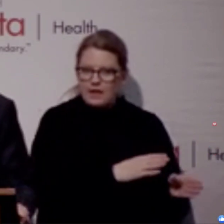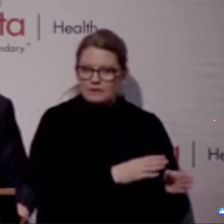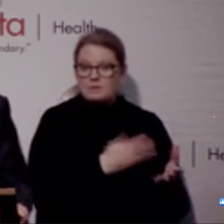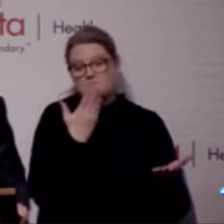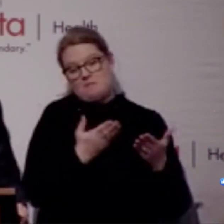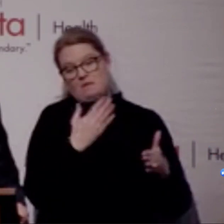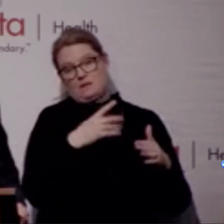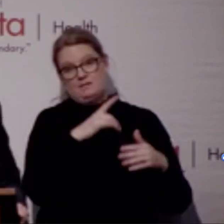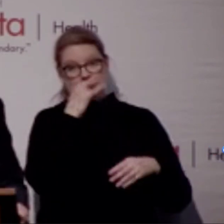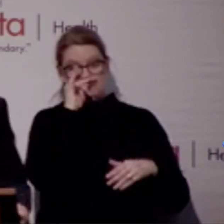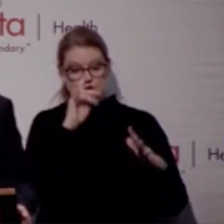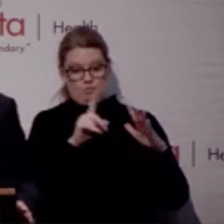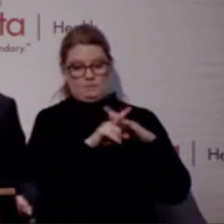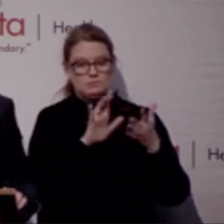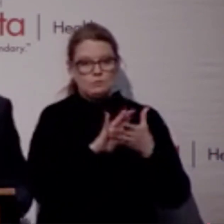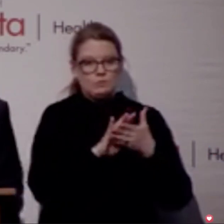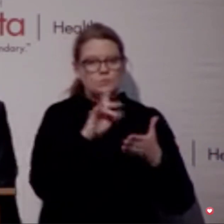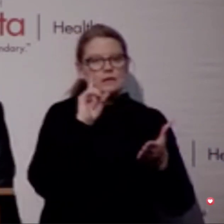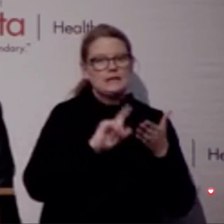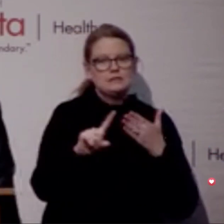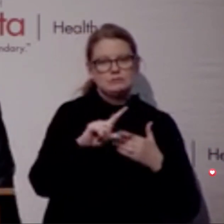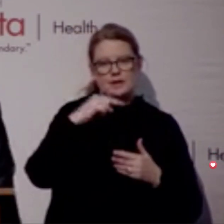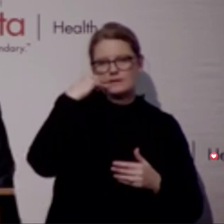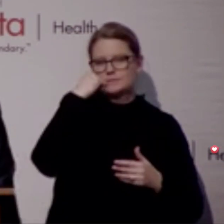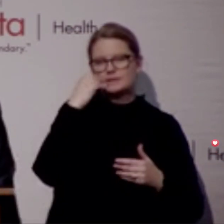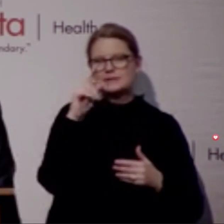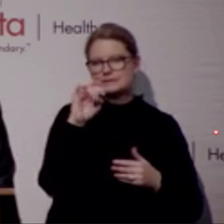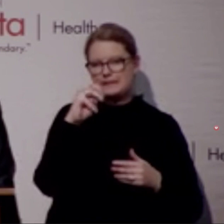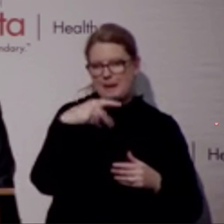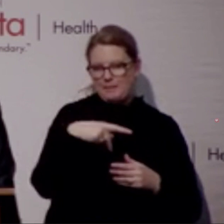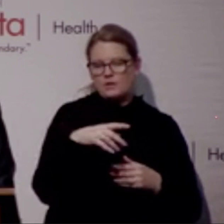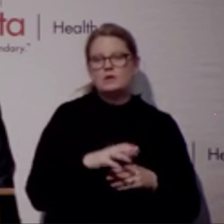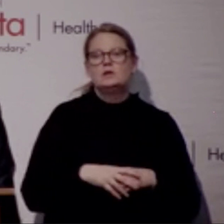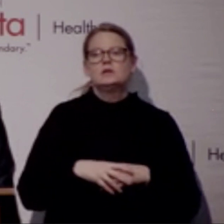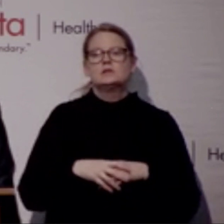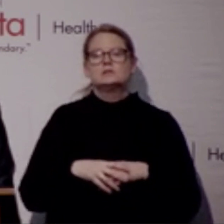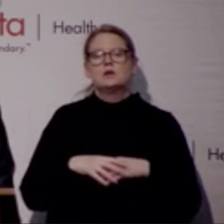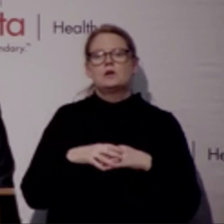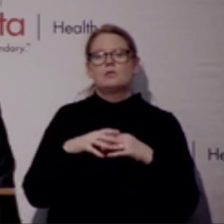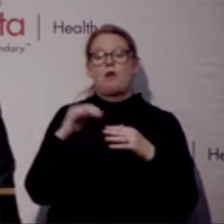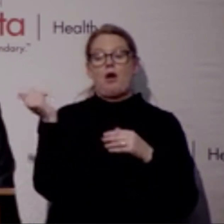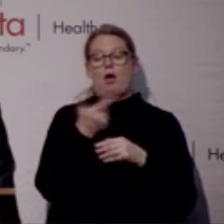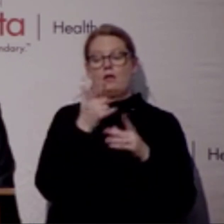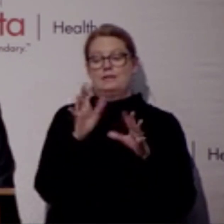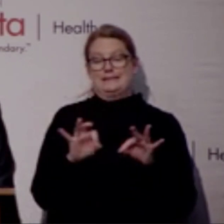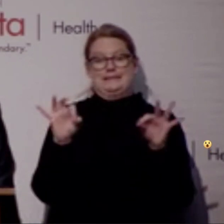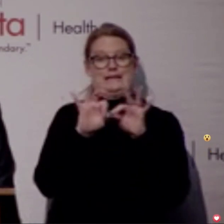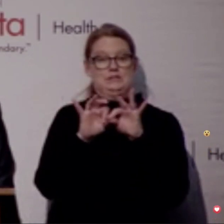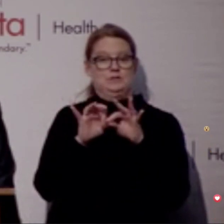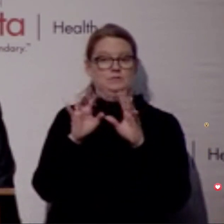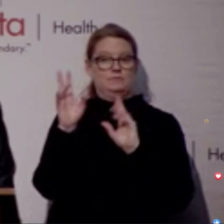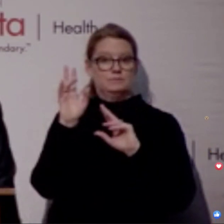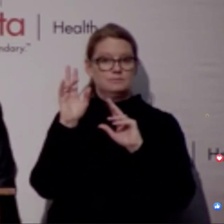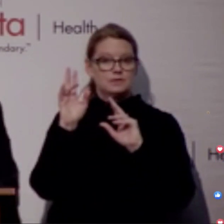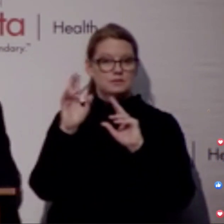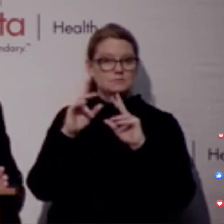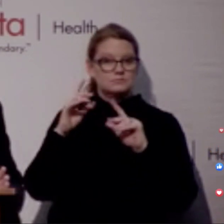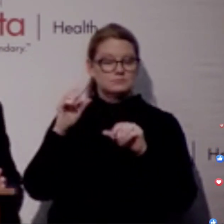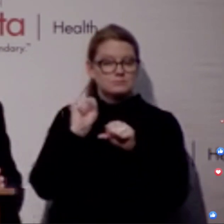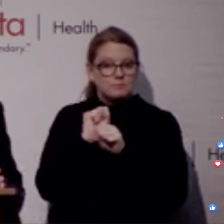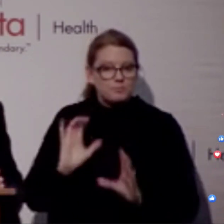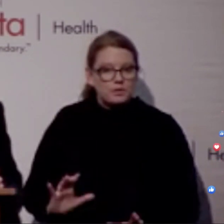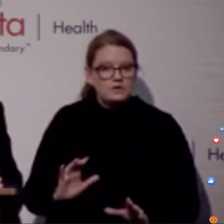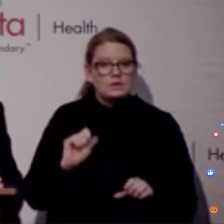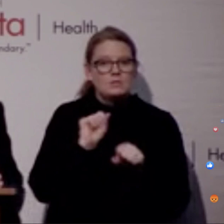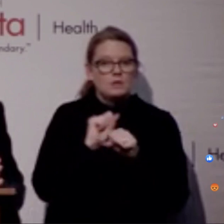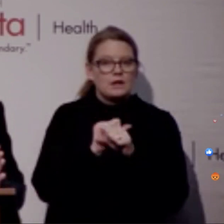to closing the schools for the week, we're asking that all essential personnel from administration and leadership that would be working